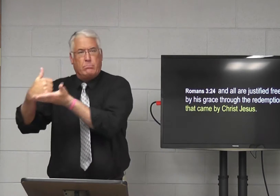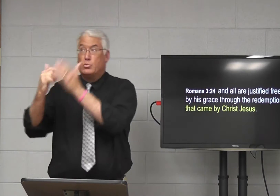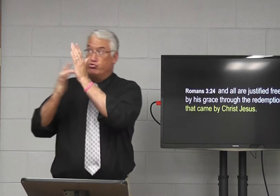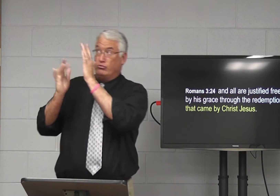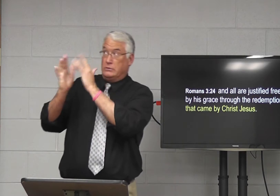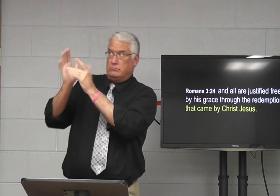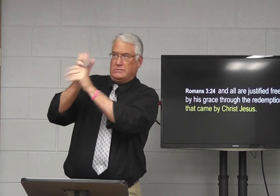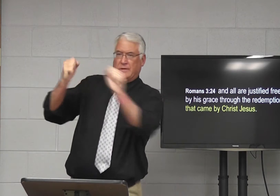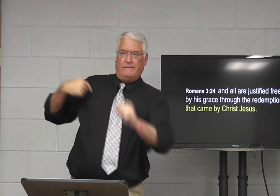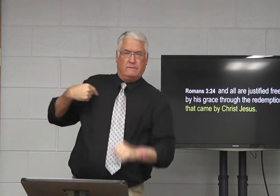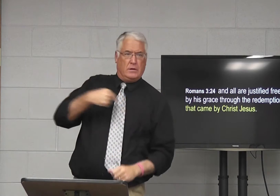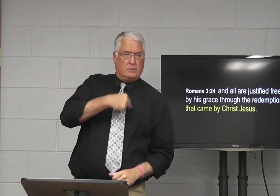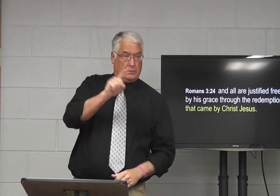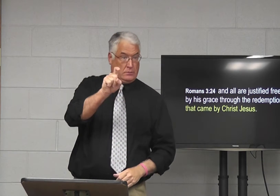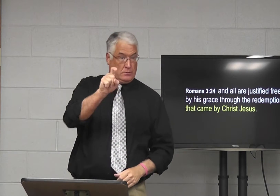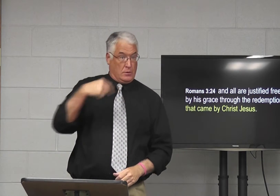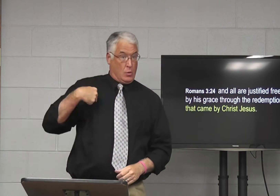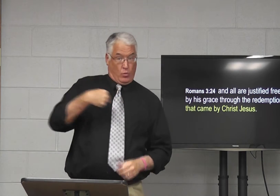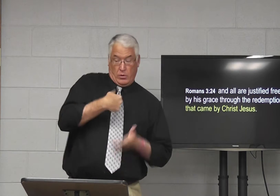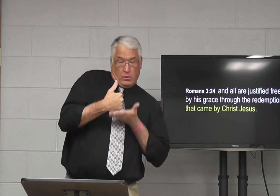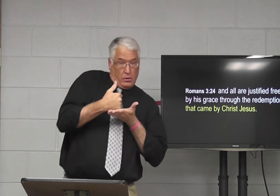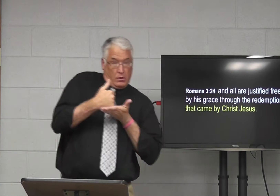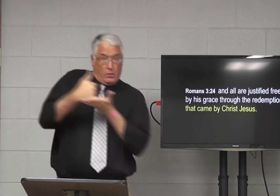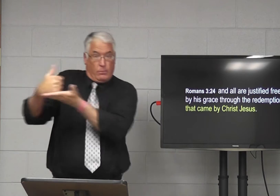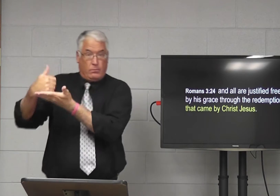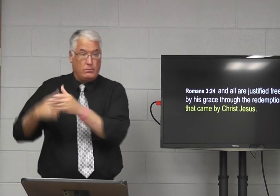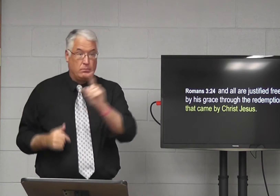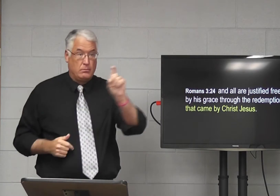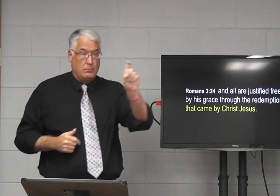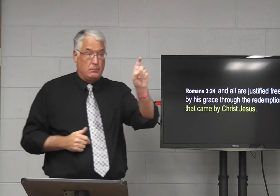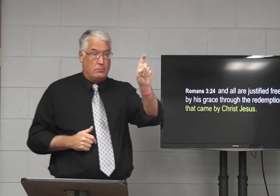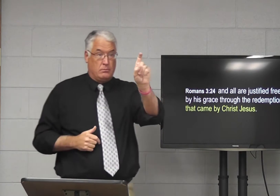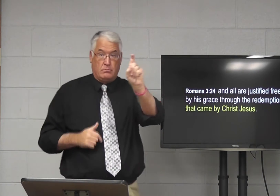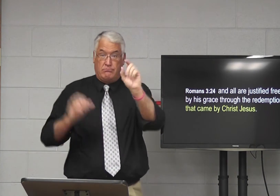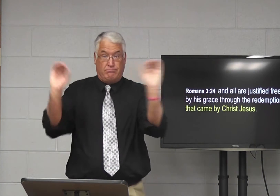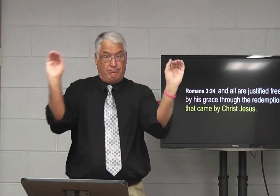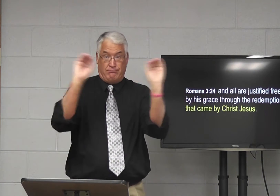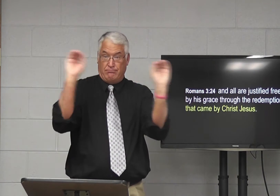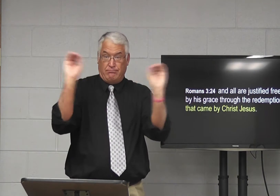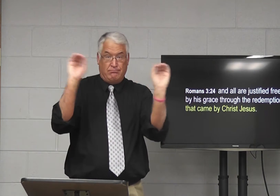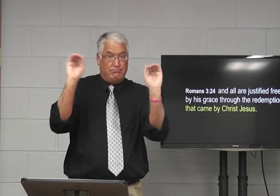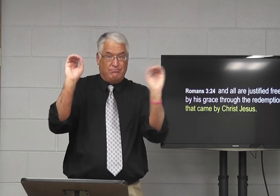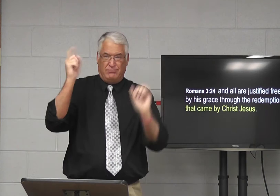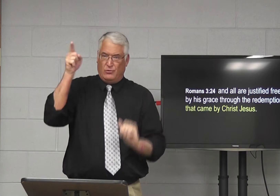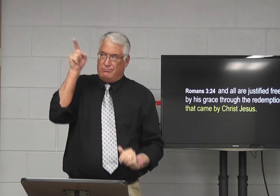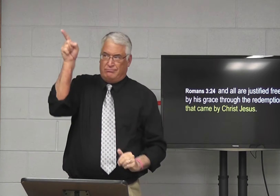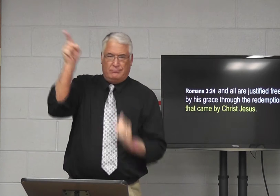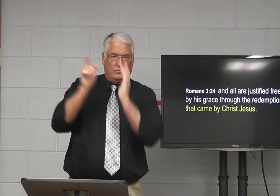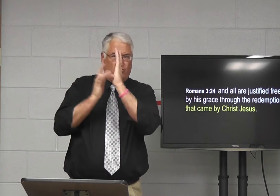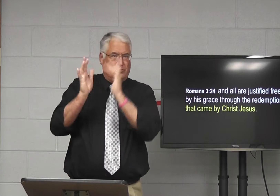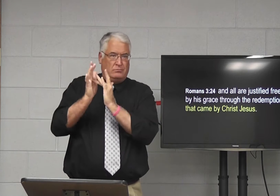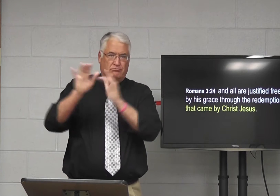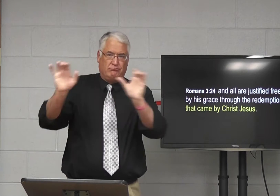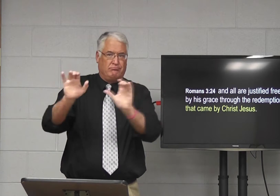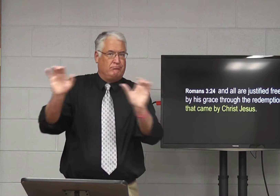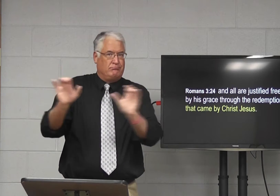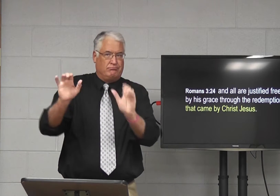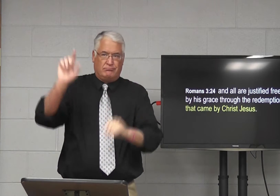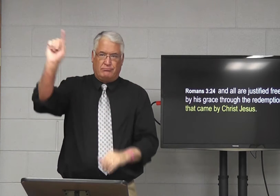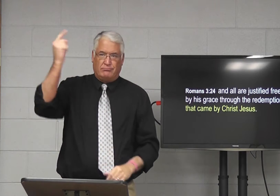Is there any way that we helped him save us? No. Only through Jesus